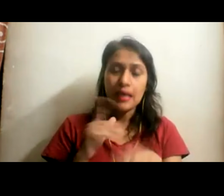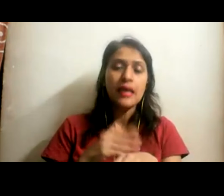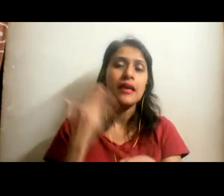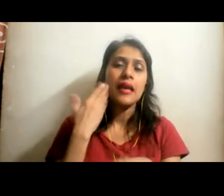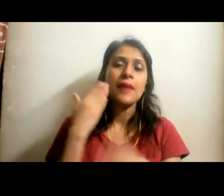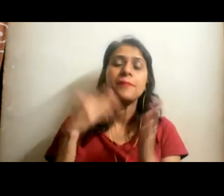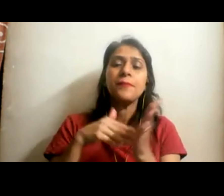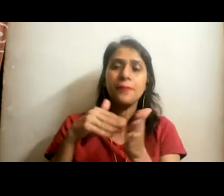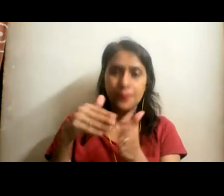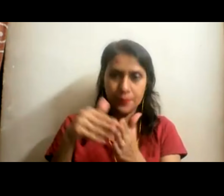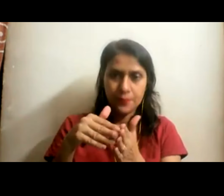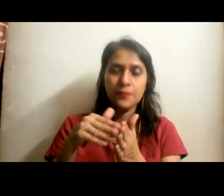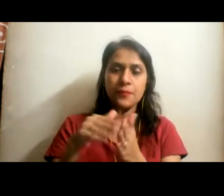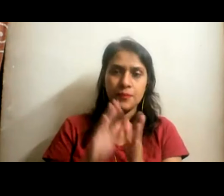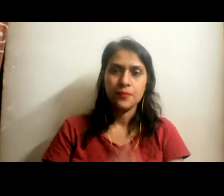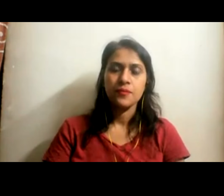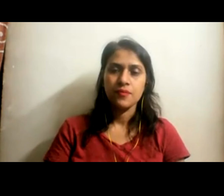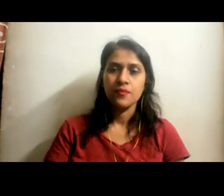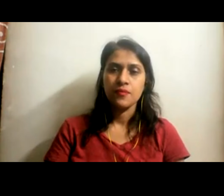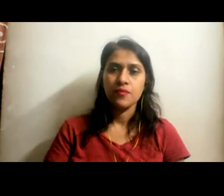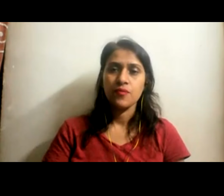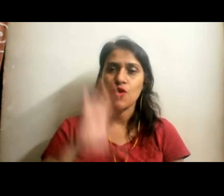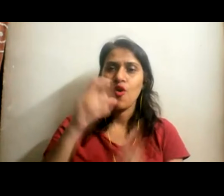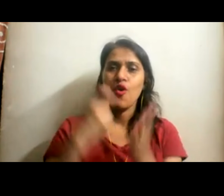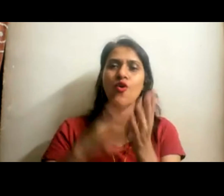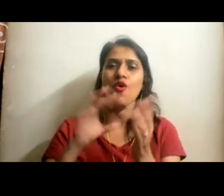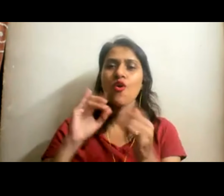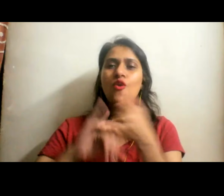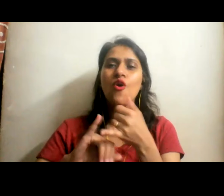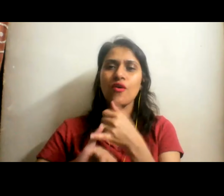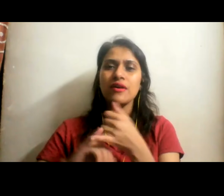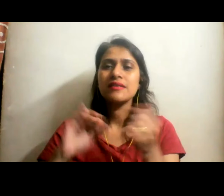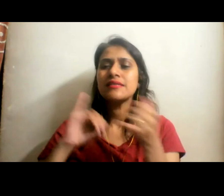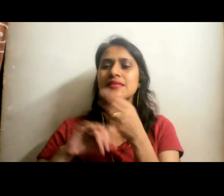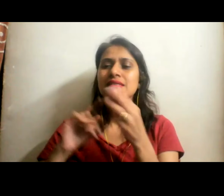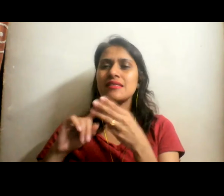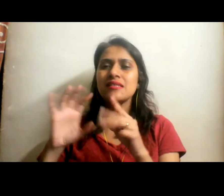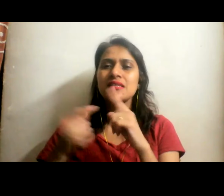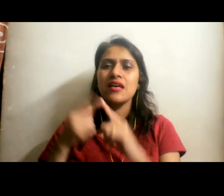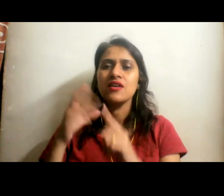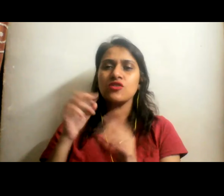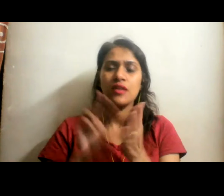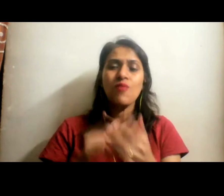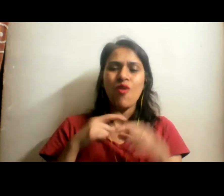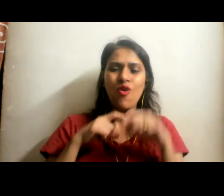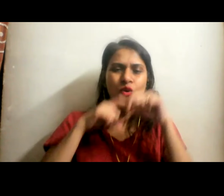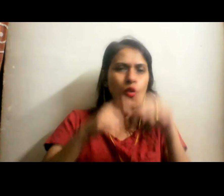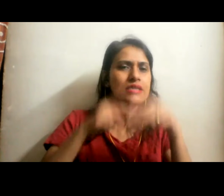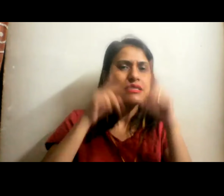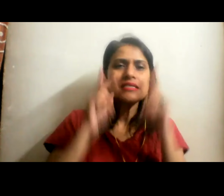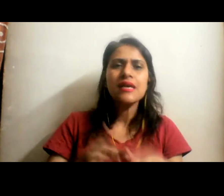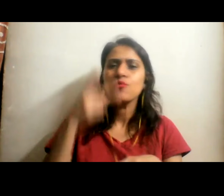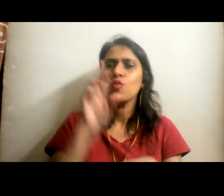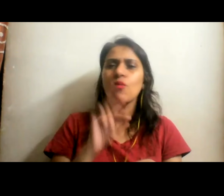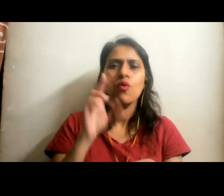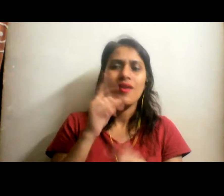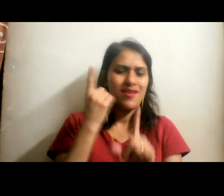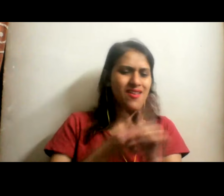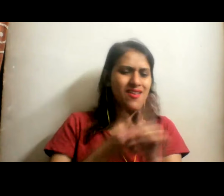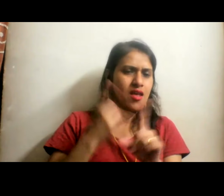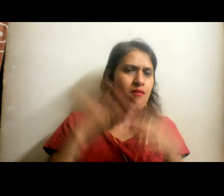to see a change. While in a cross-sectional study, you'll not ask the same questions again to see the difference in response over the years or over